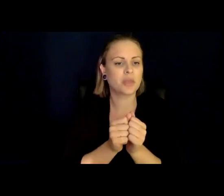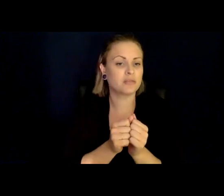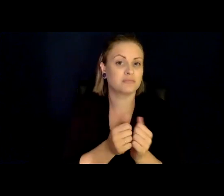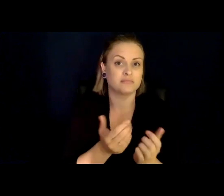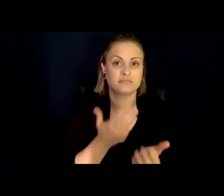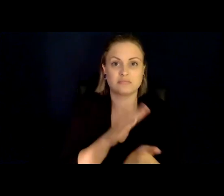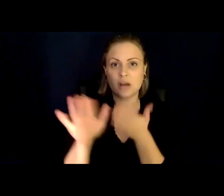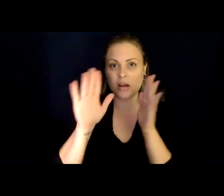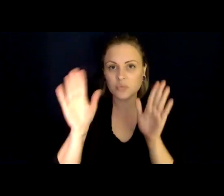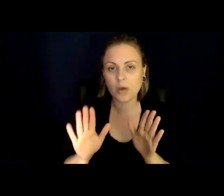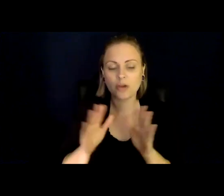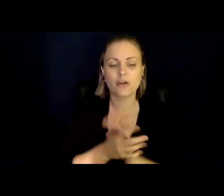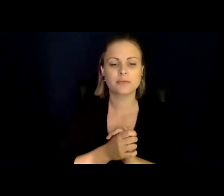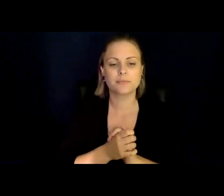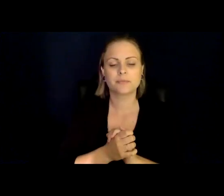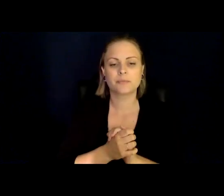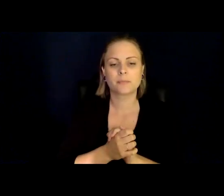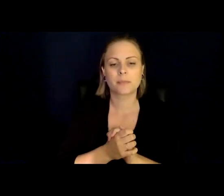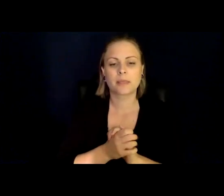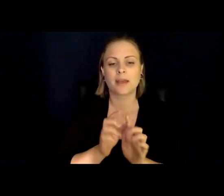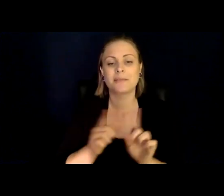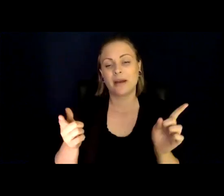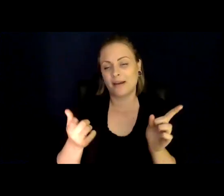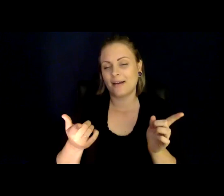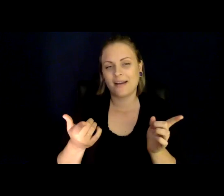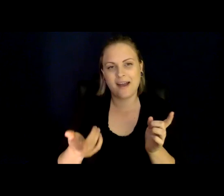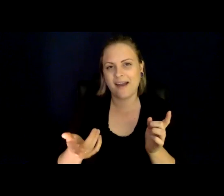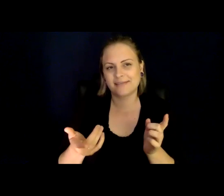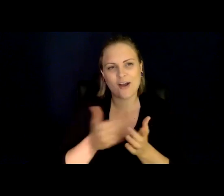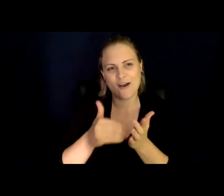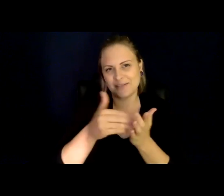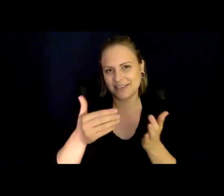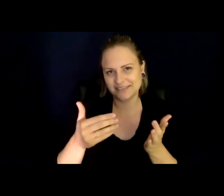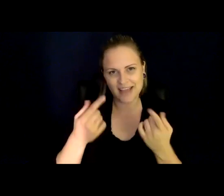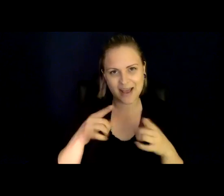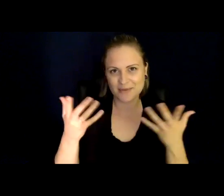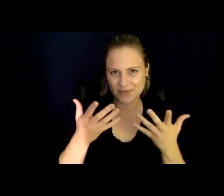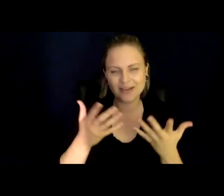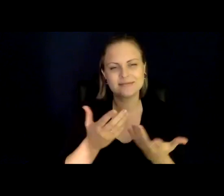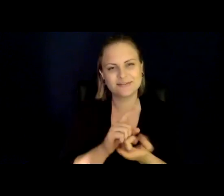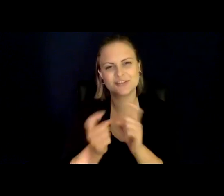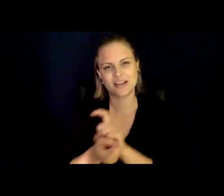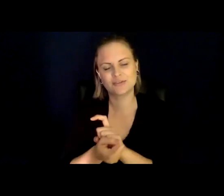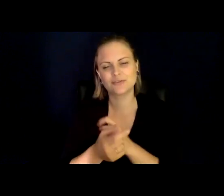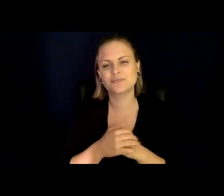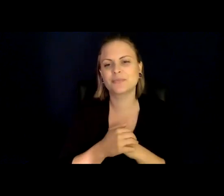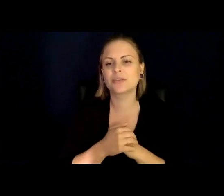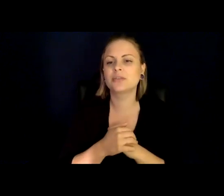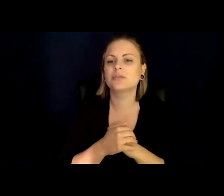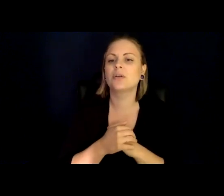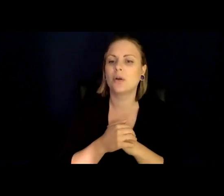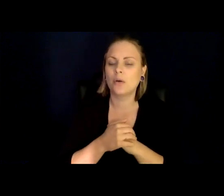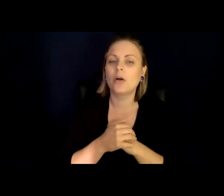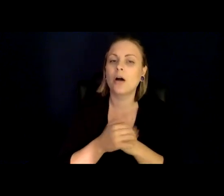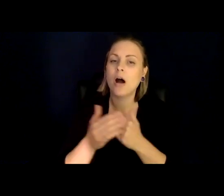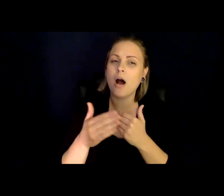weather, pardon me, but as often happened, things change. So let me pick up the story here. Then almost on cue,